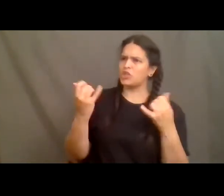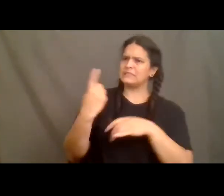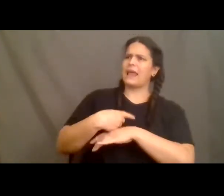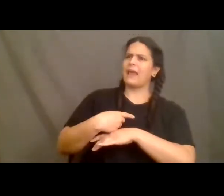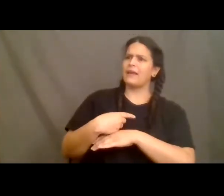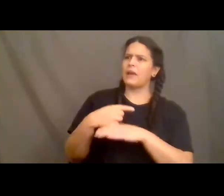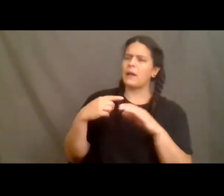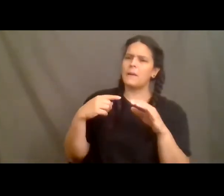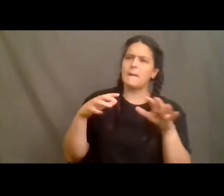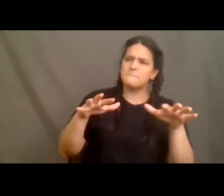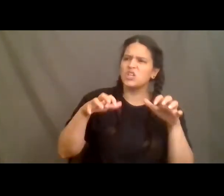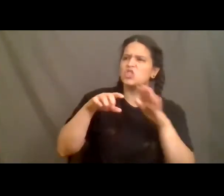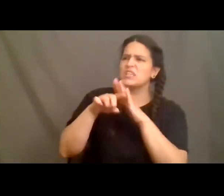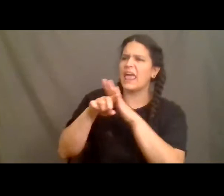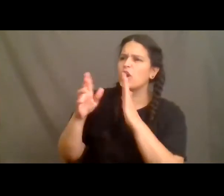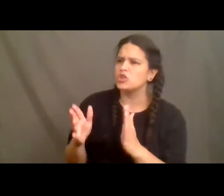injustices that we face.